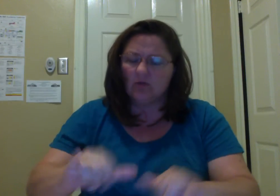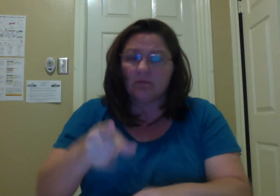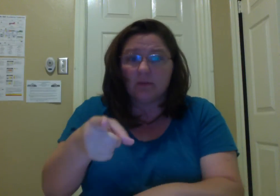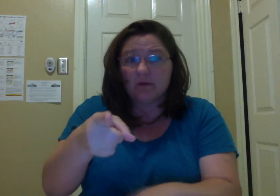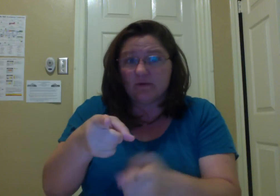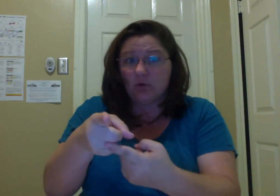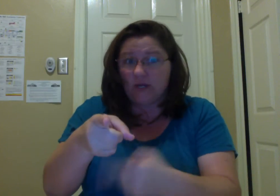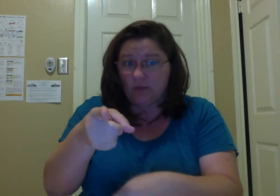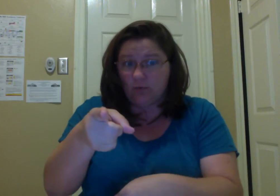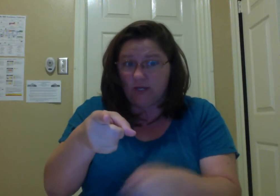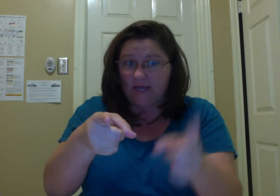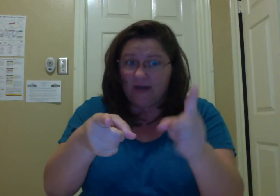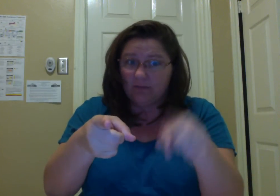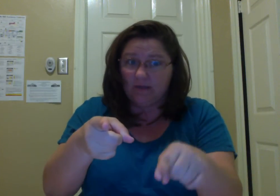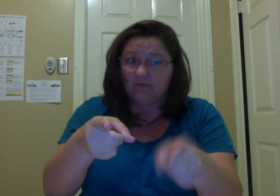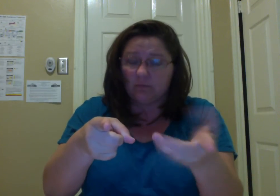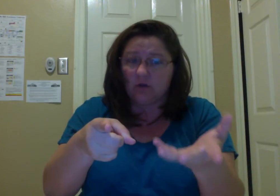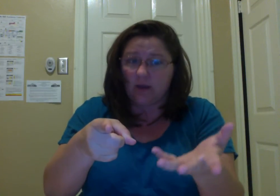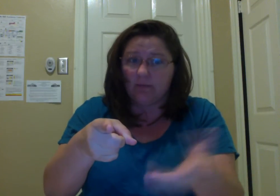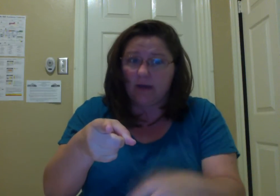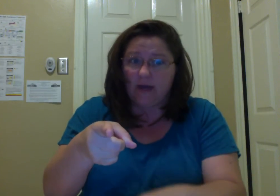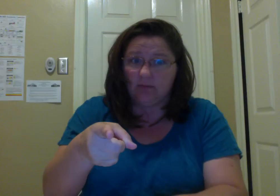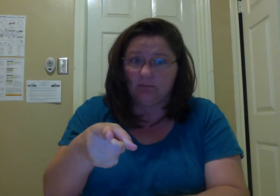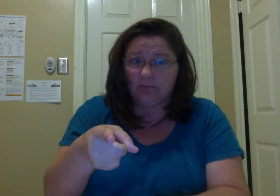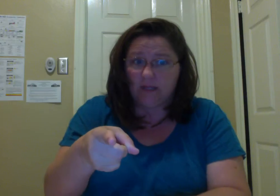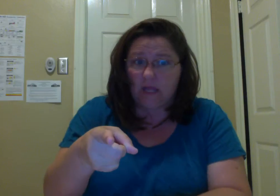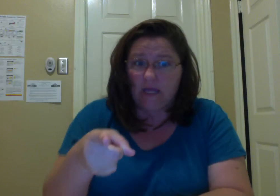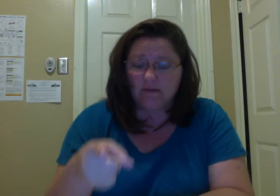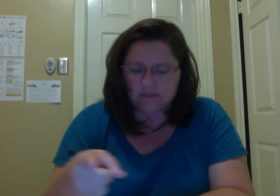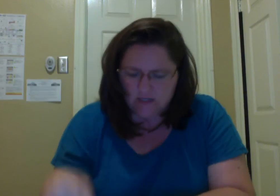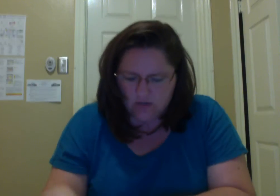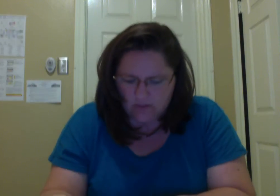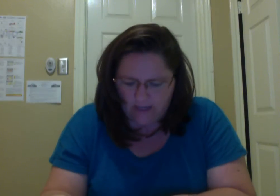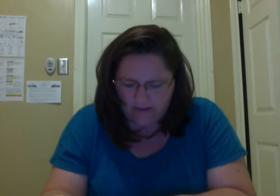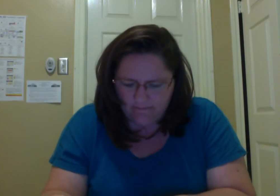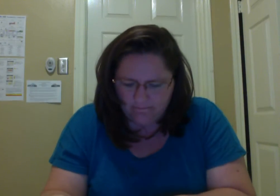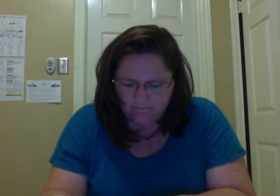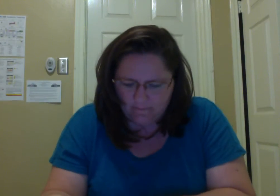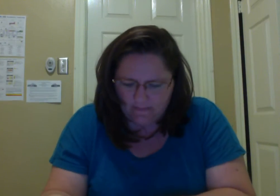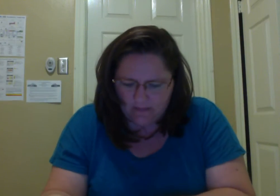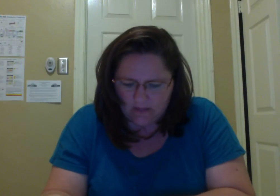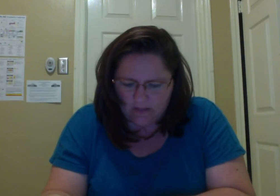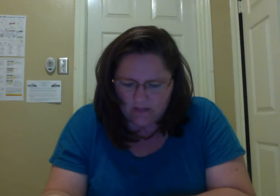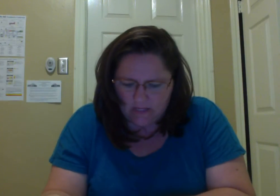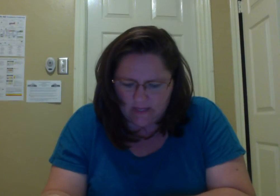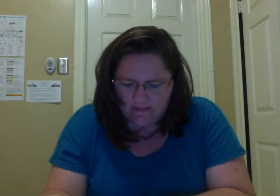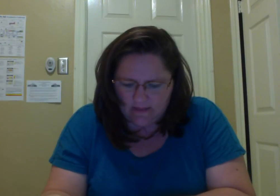Remember, if you're pointing at Adam because we're talking about Adam being liked. Okay? And